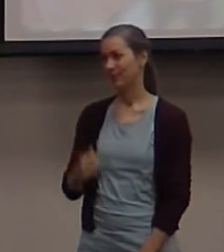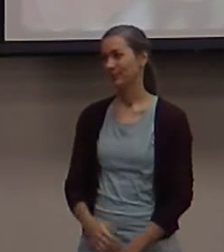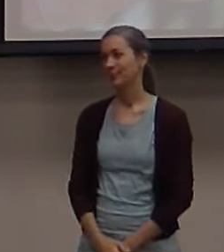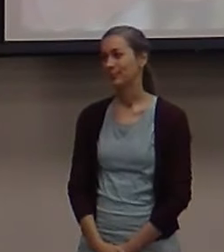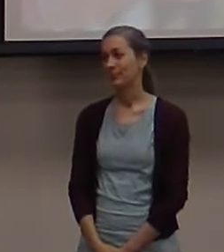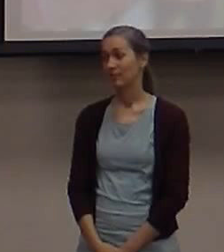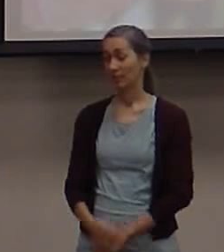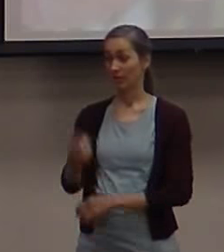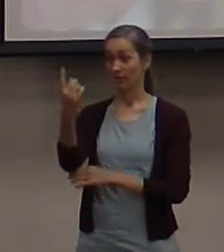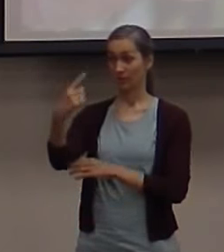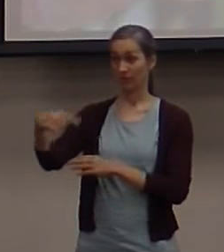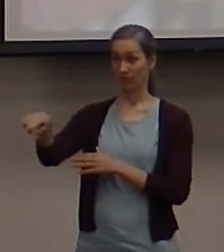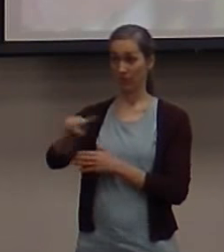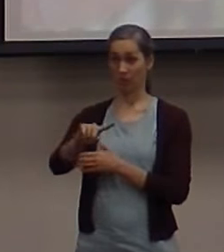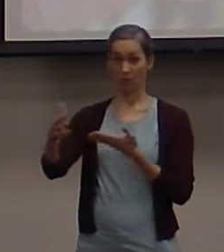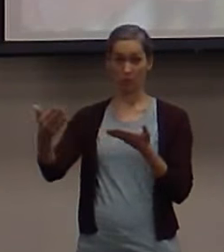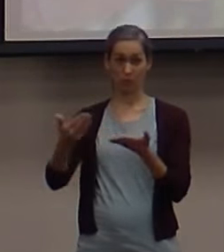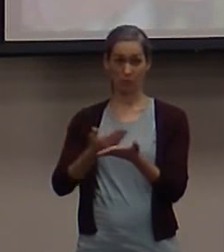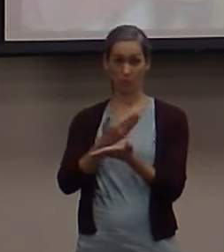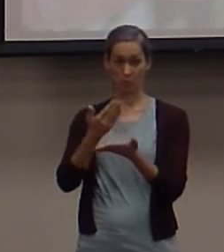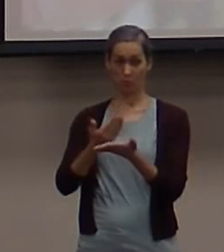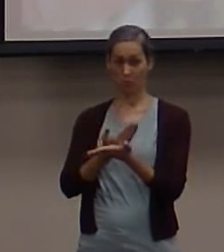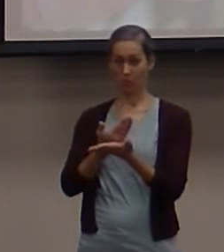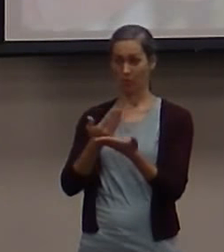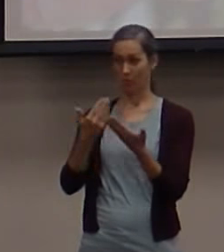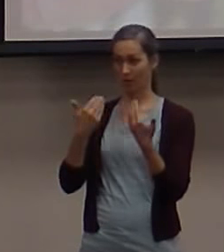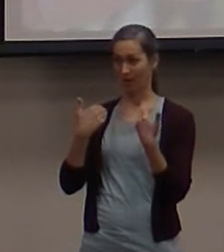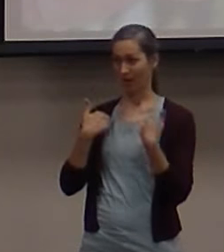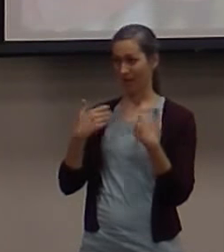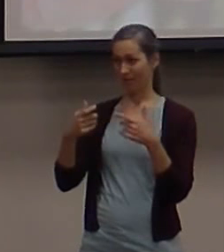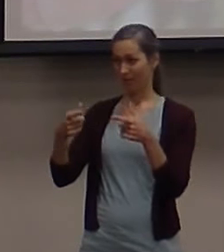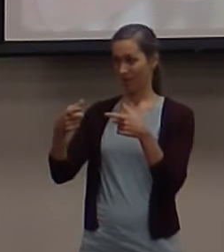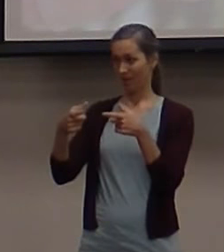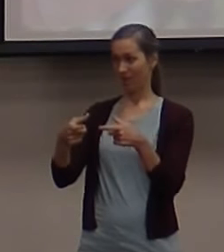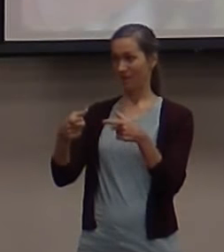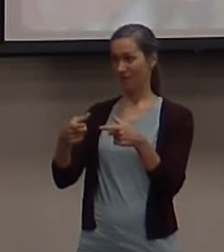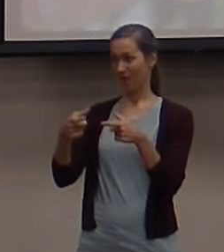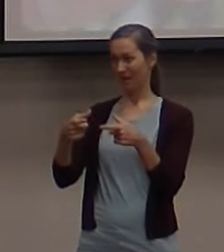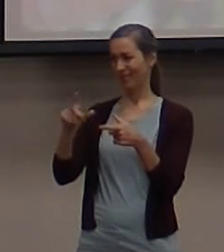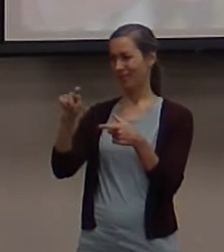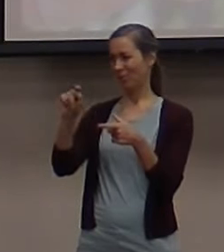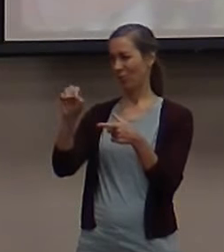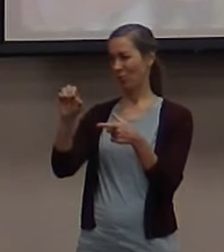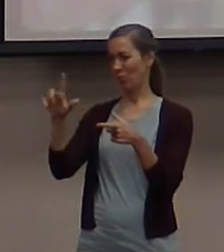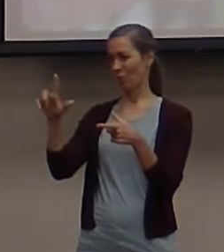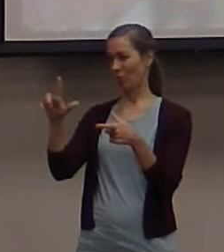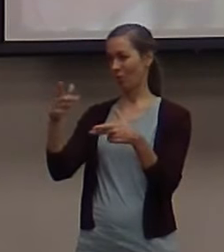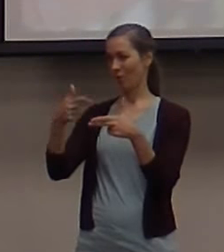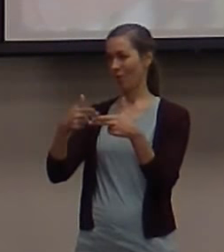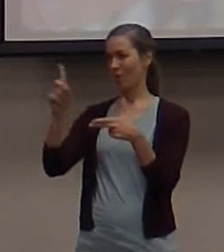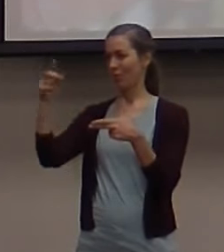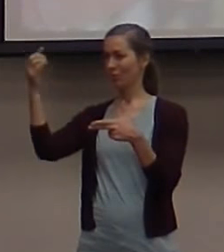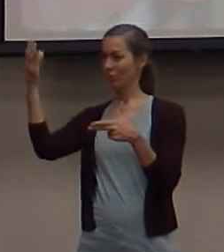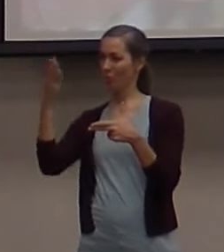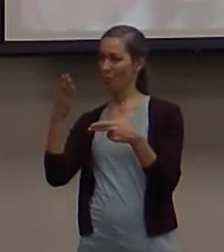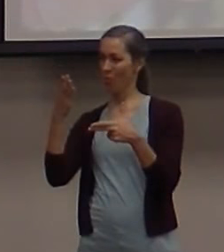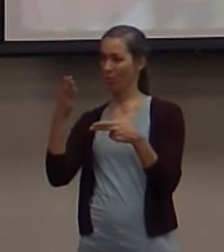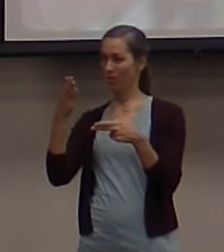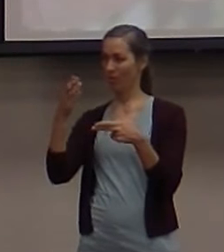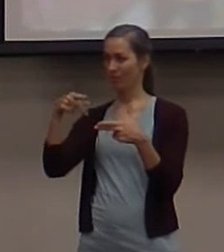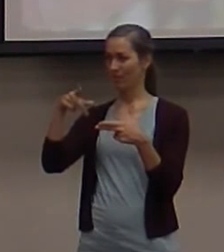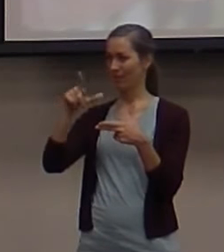For those of you that are new, we have a device, a tool called a solar player. You saw it being used